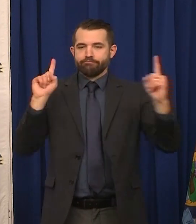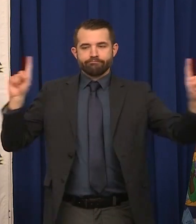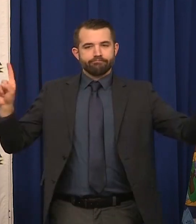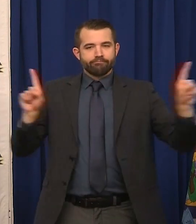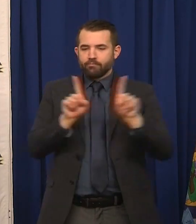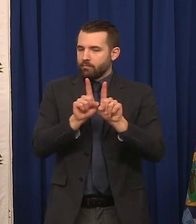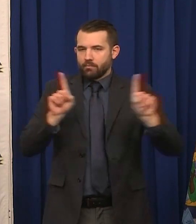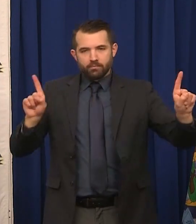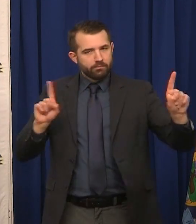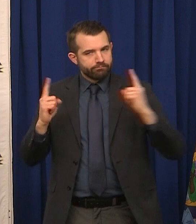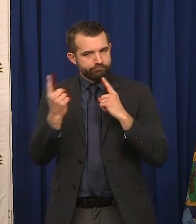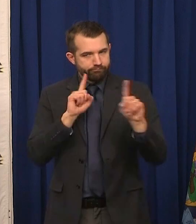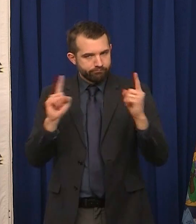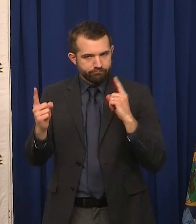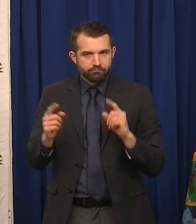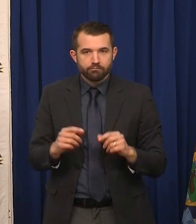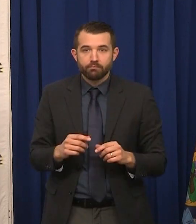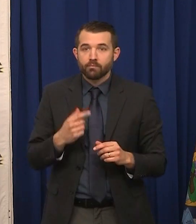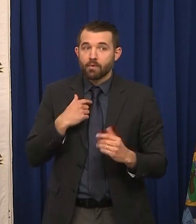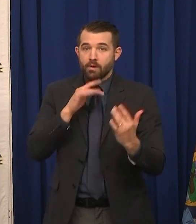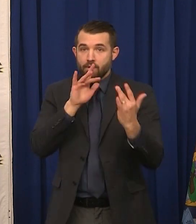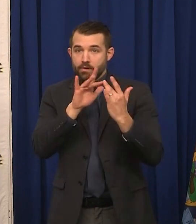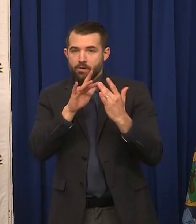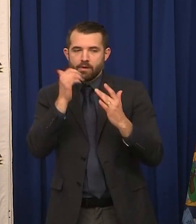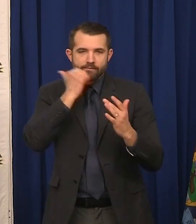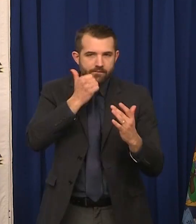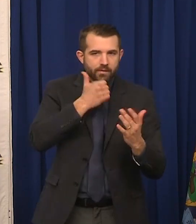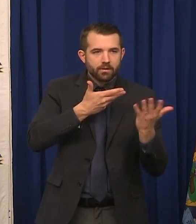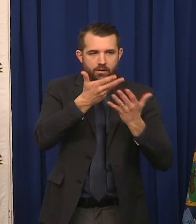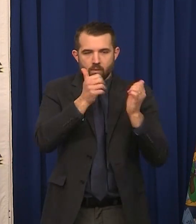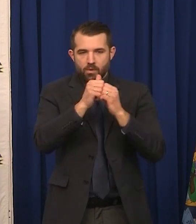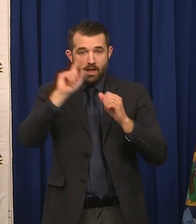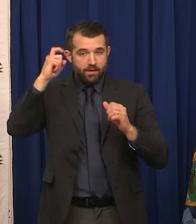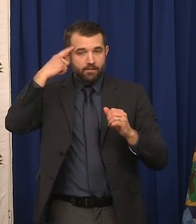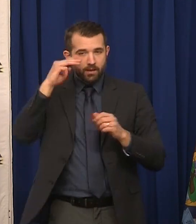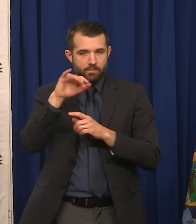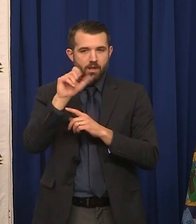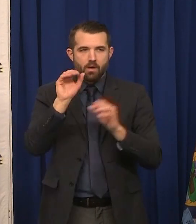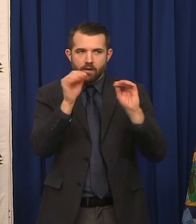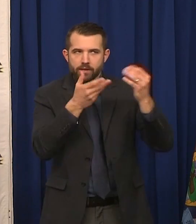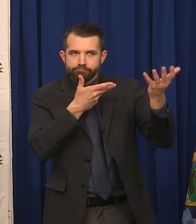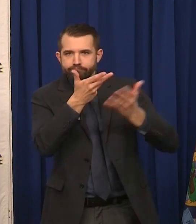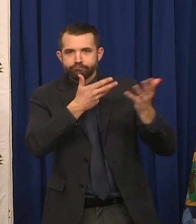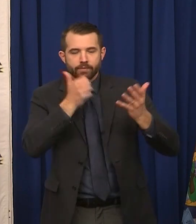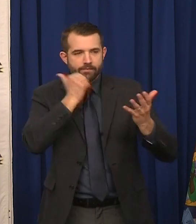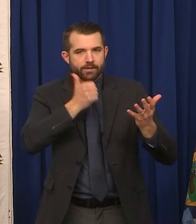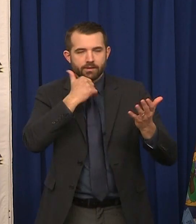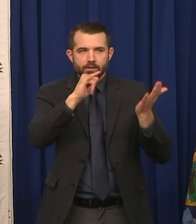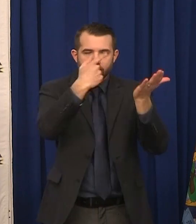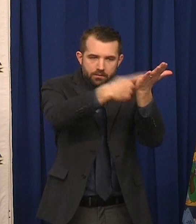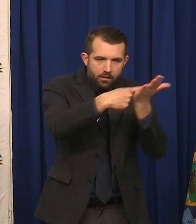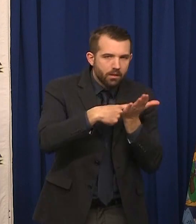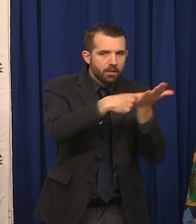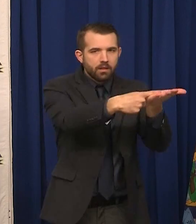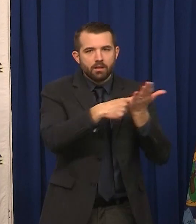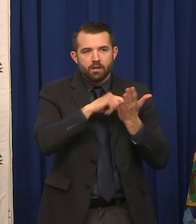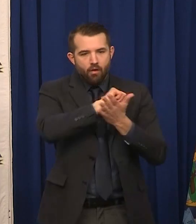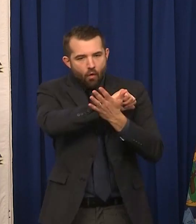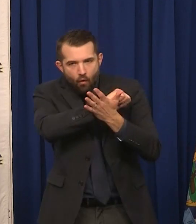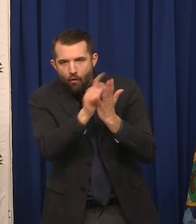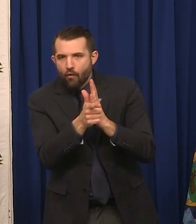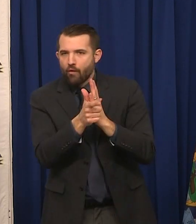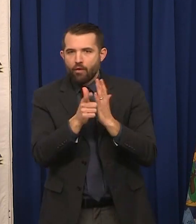the data. So no final determination has been made. All options continue to be on the table. We are,